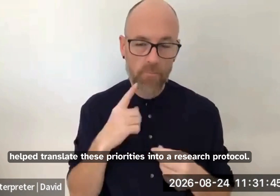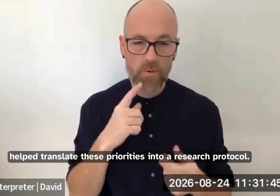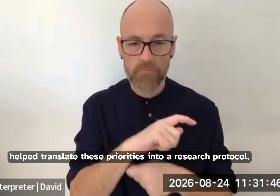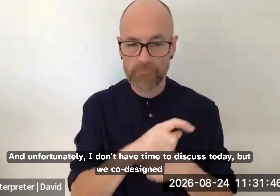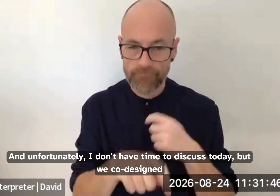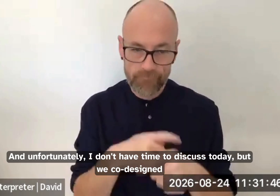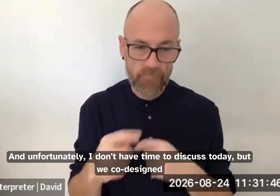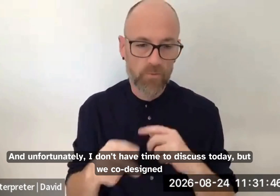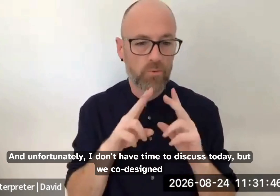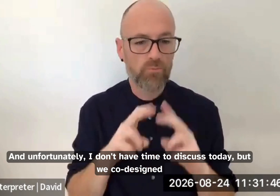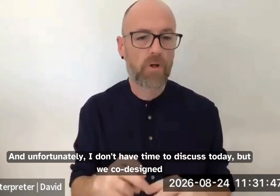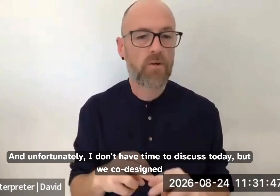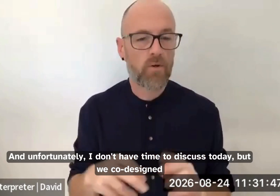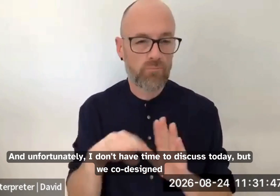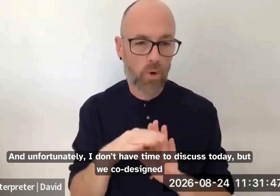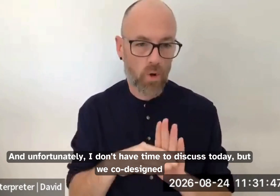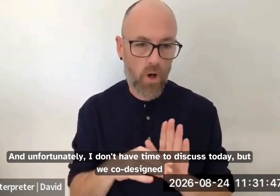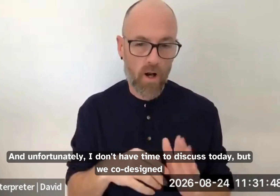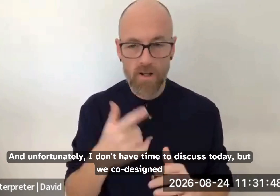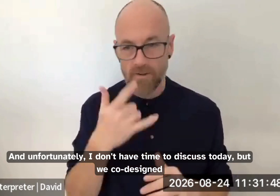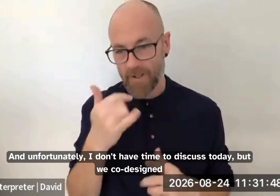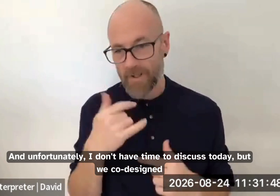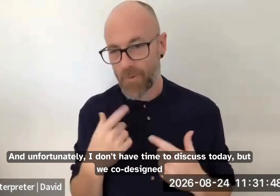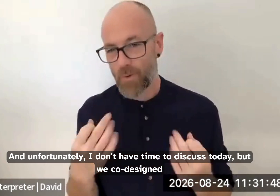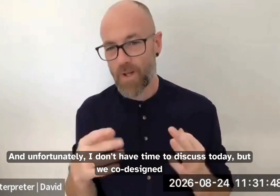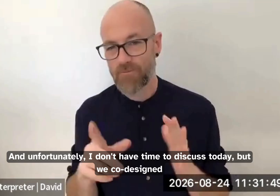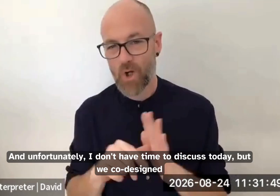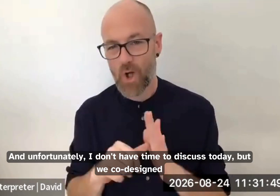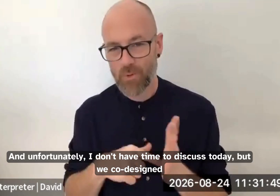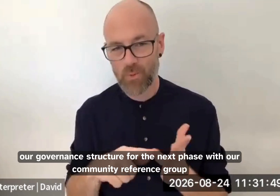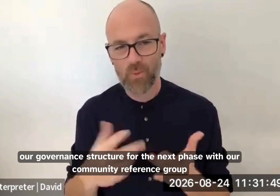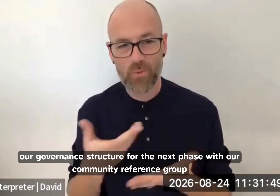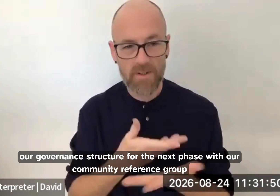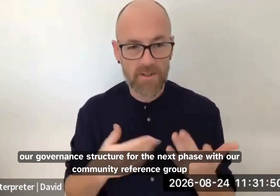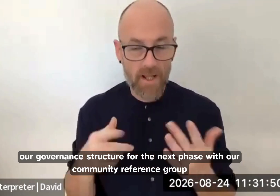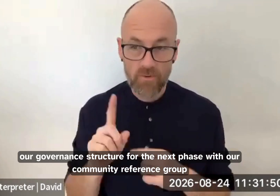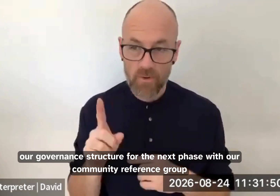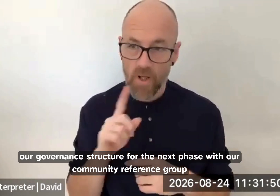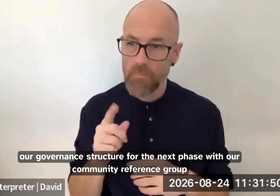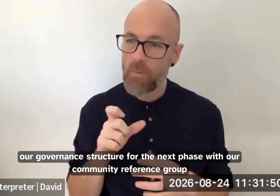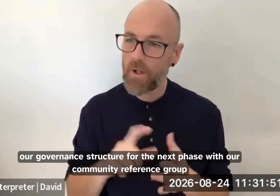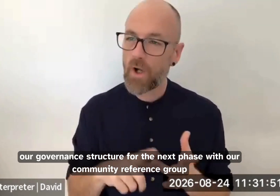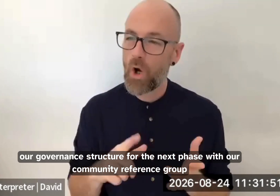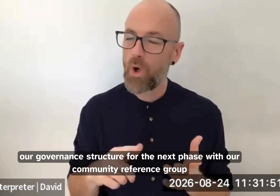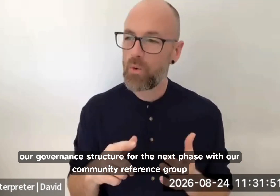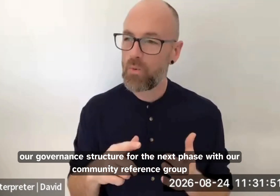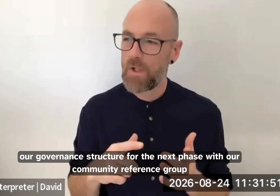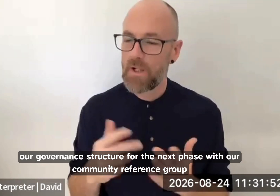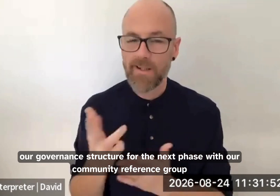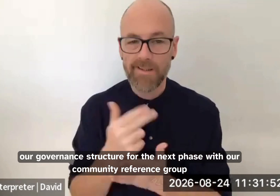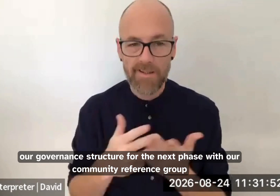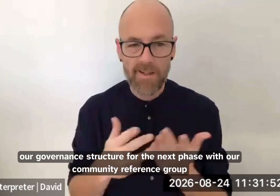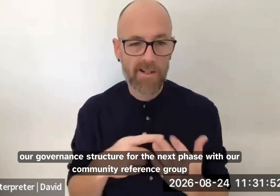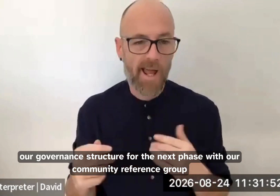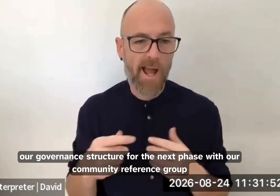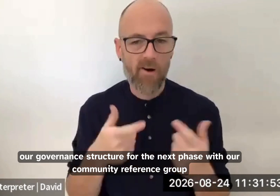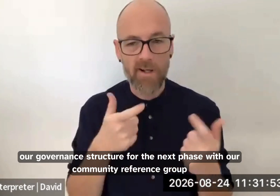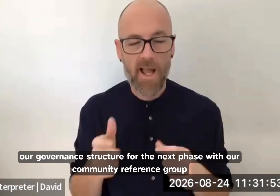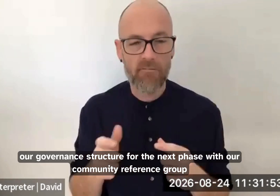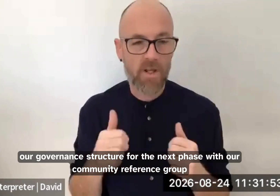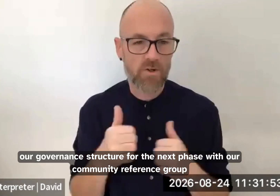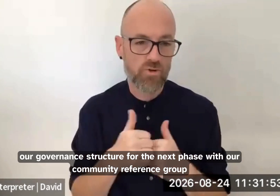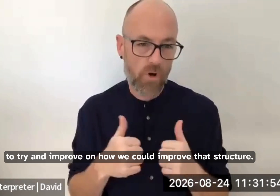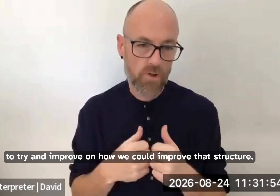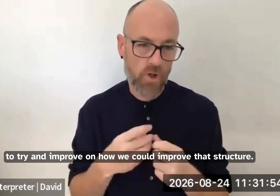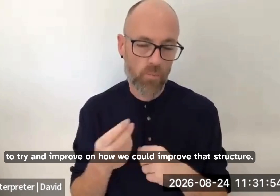research protocol. And unfortunately, I don't have time to discuss today, but we co-designed our governance structure for the next phase with our